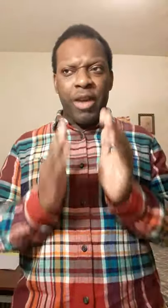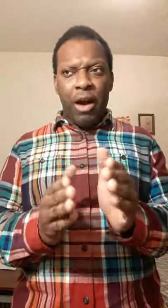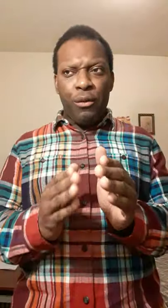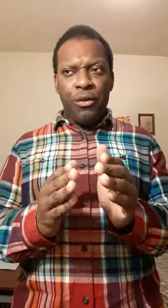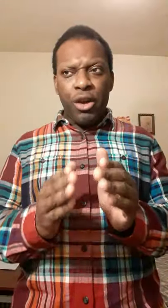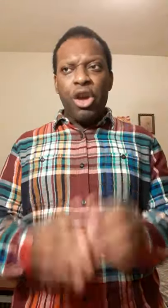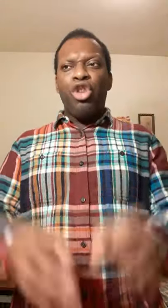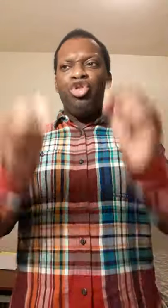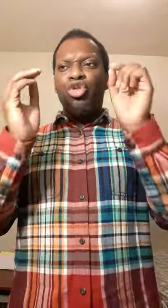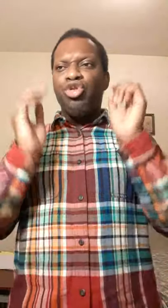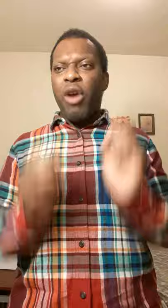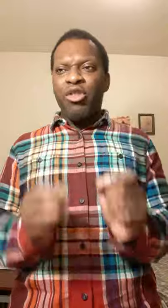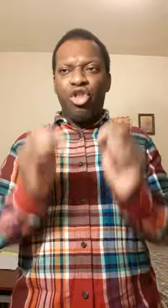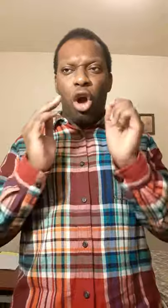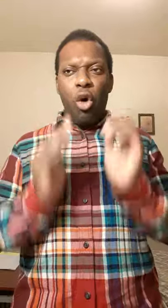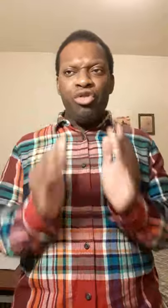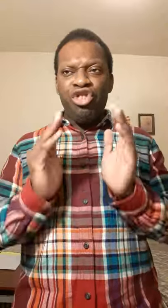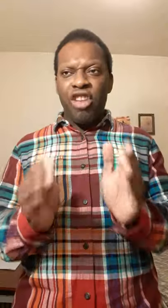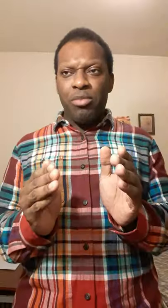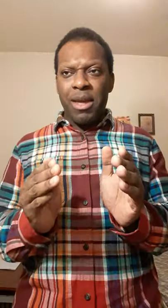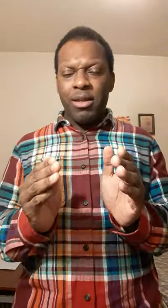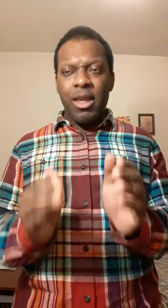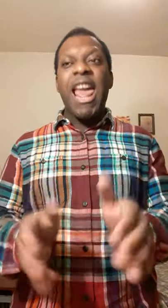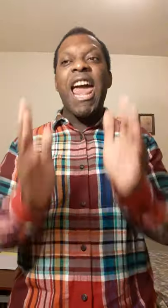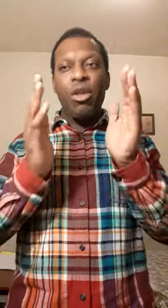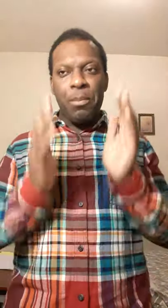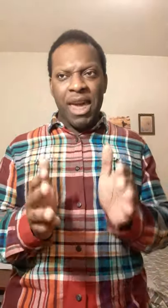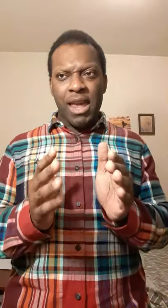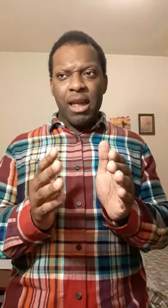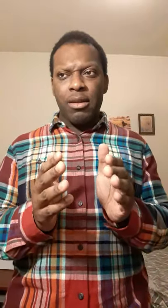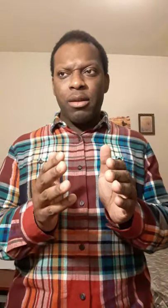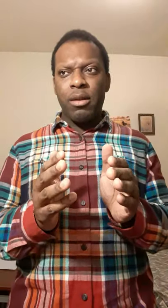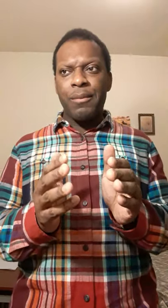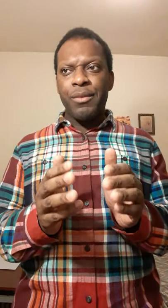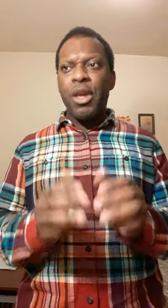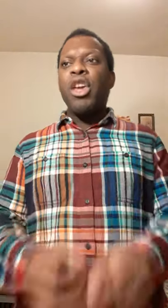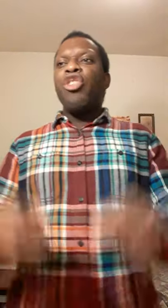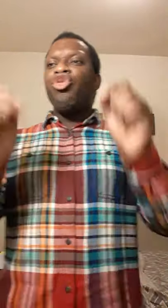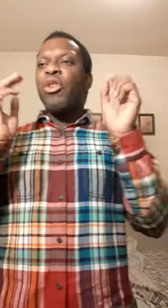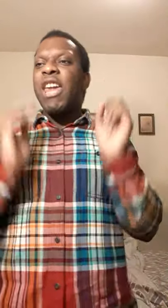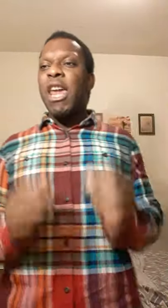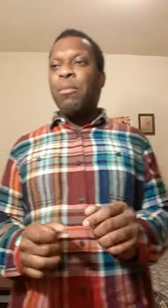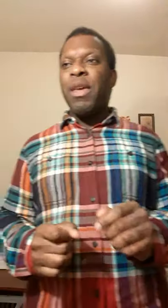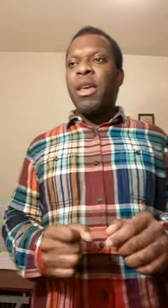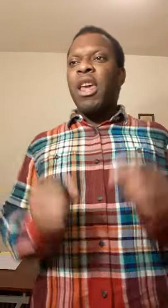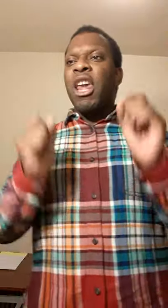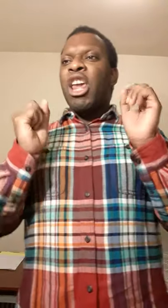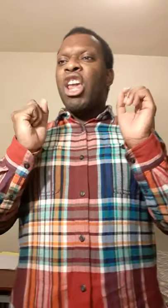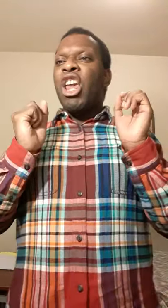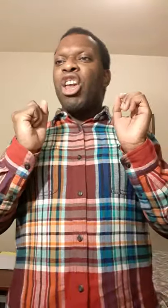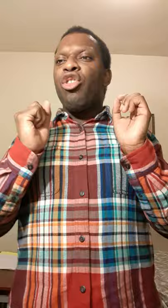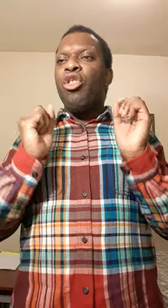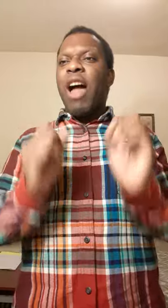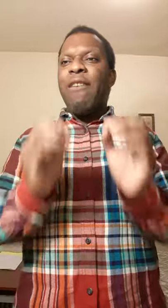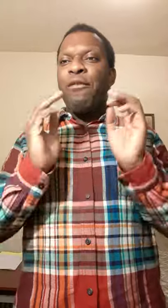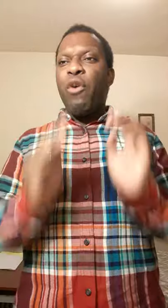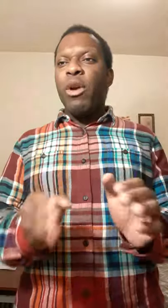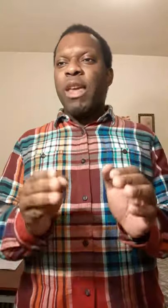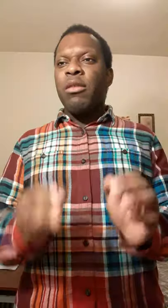yourself to trust your own judgments and opinions, to keep your life focused